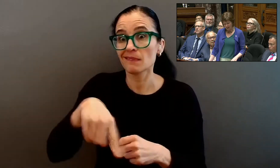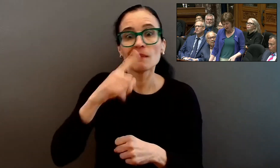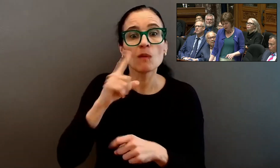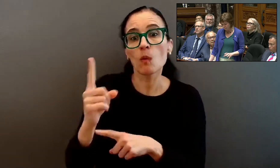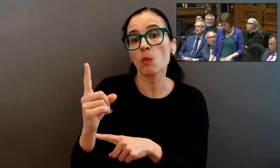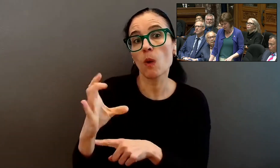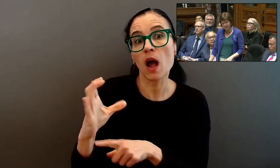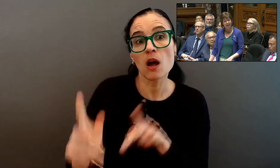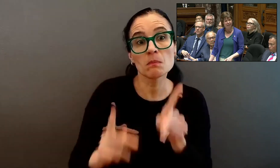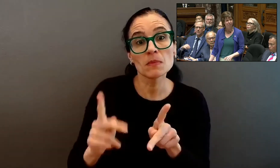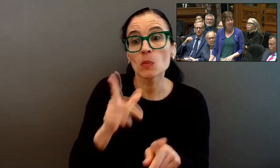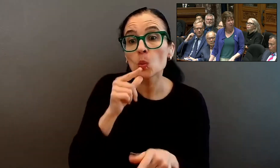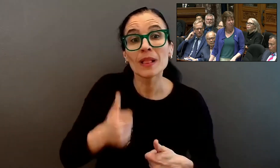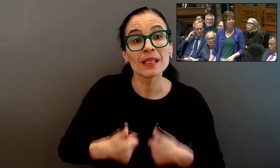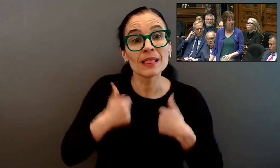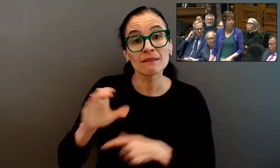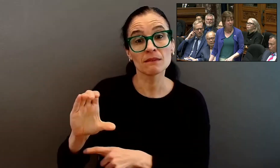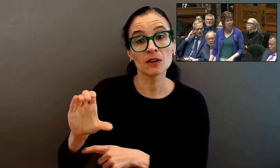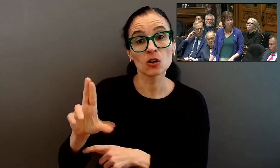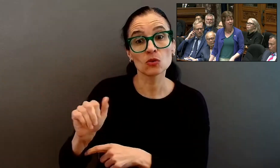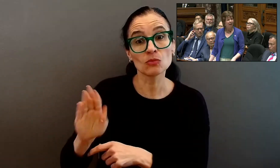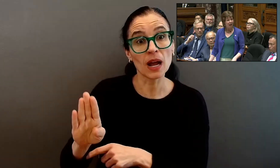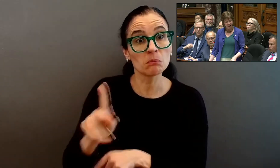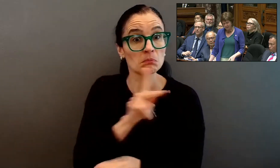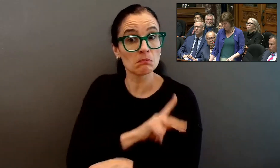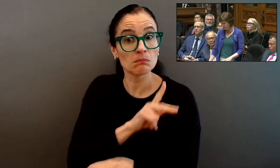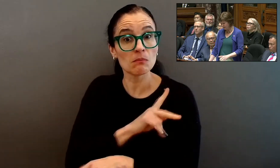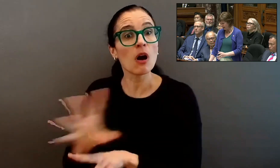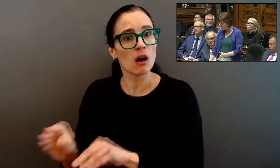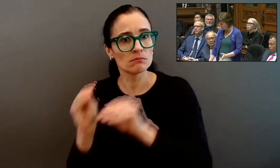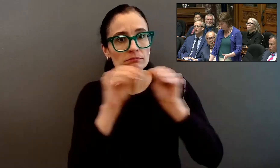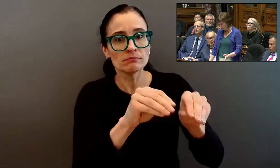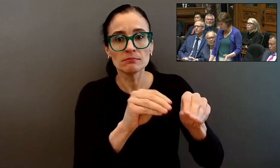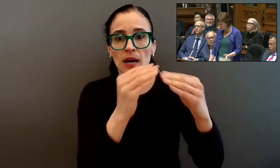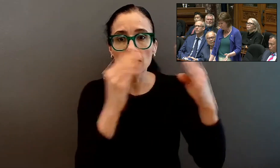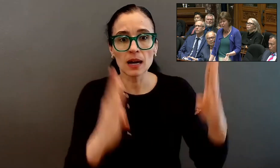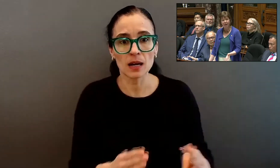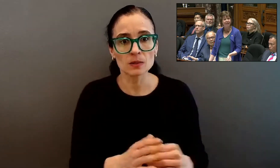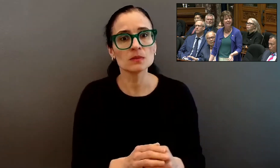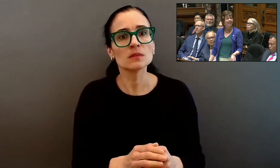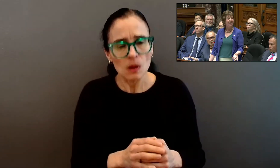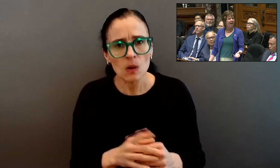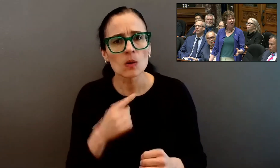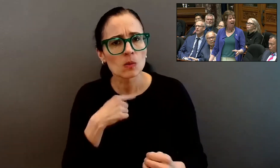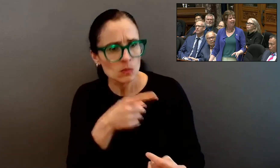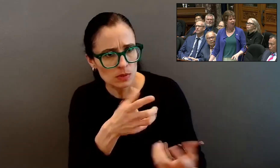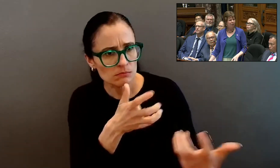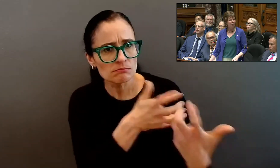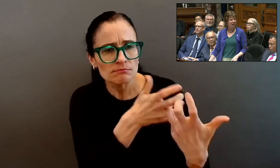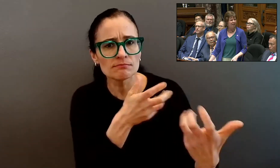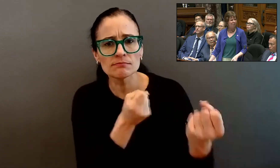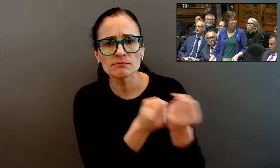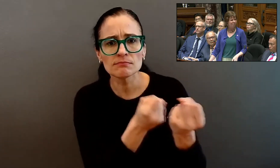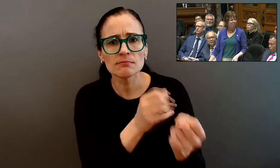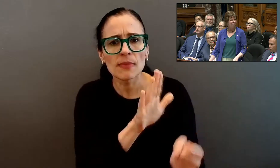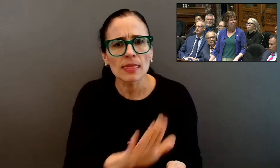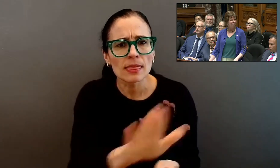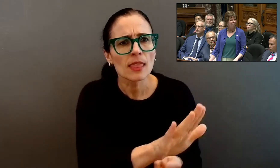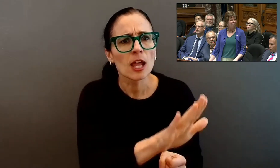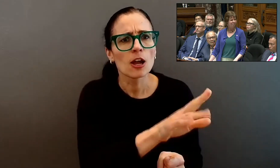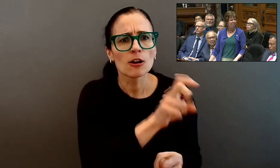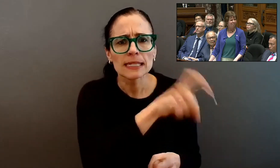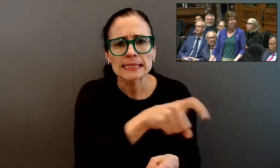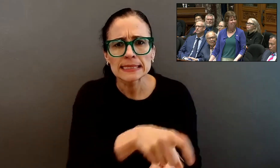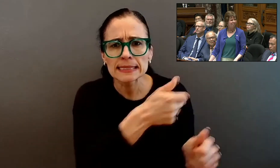is unprecedented investment in people and to bring an outside...